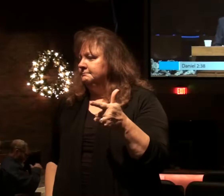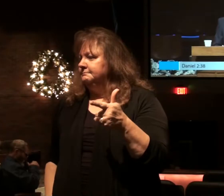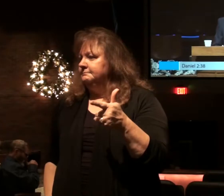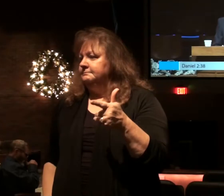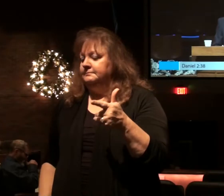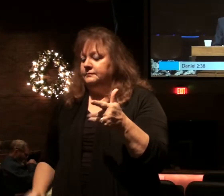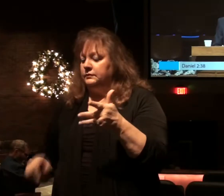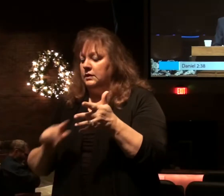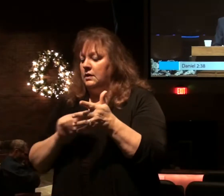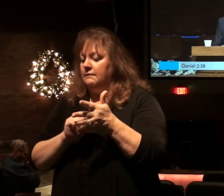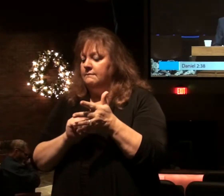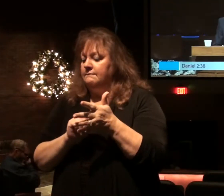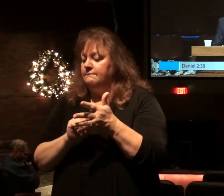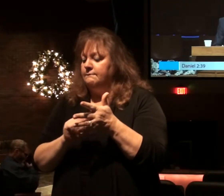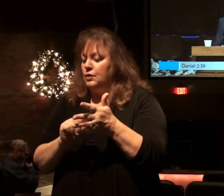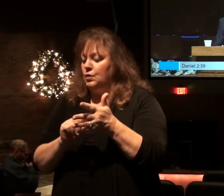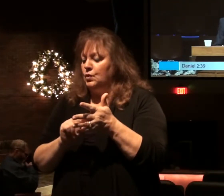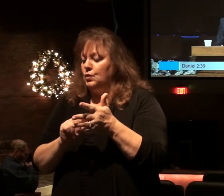And verse